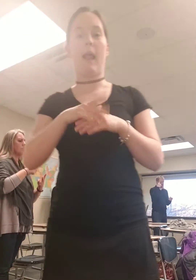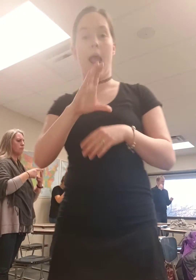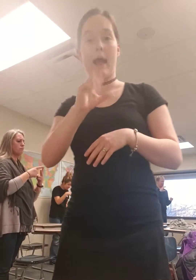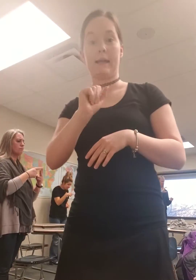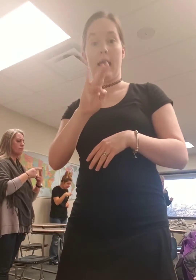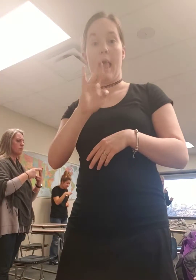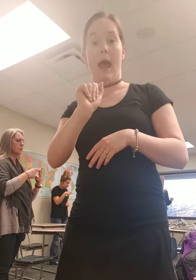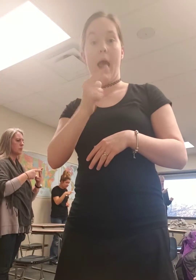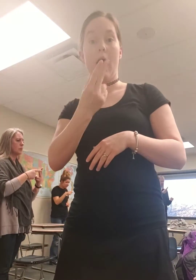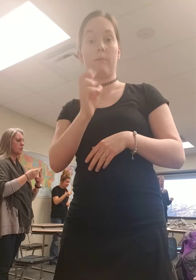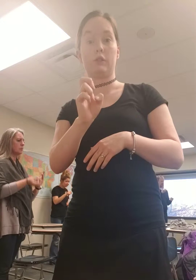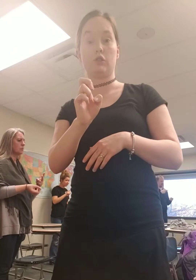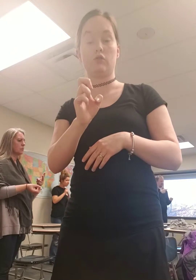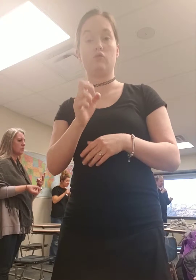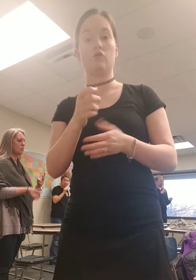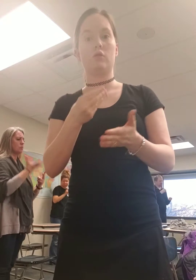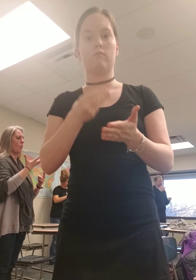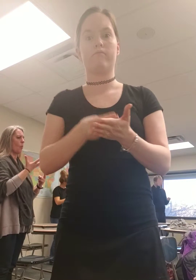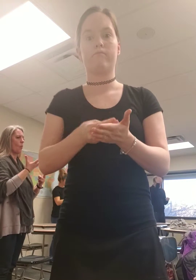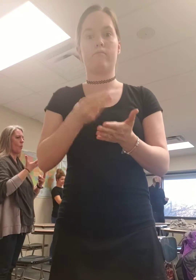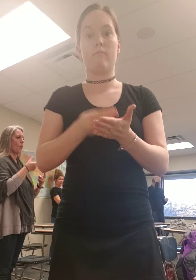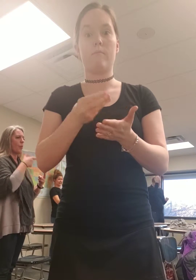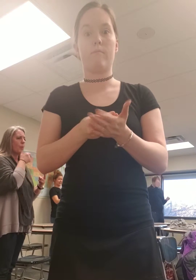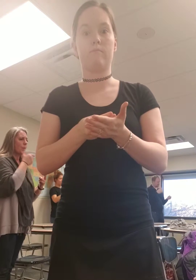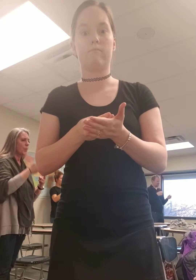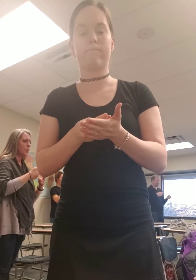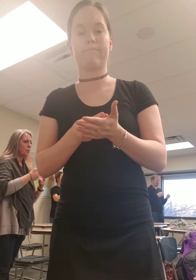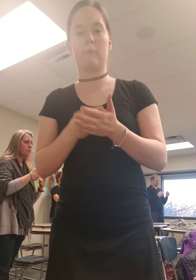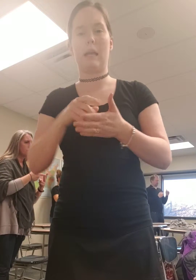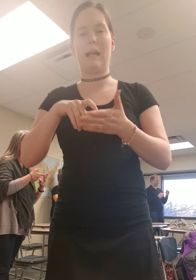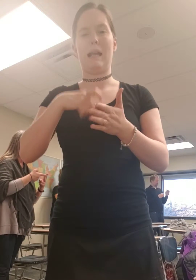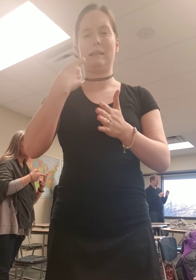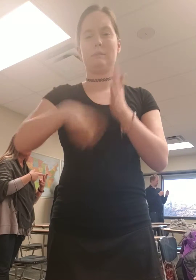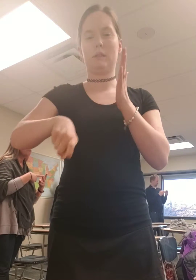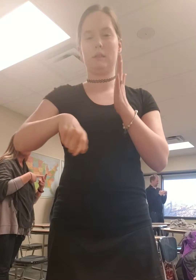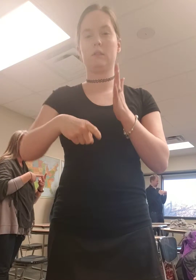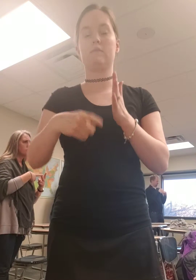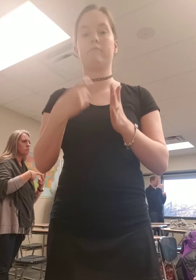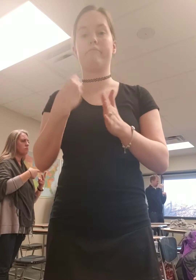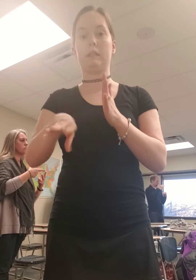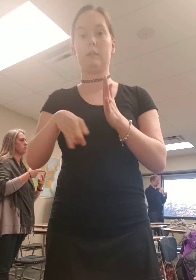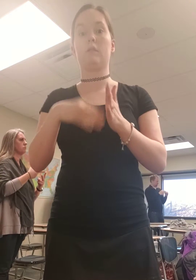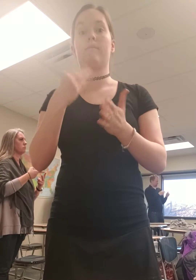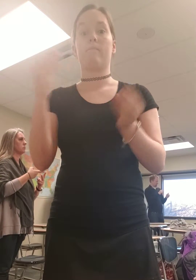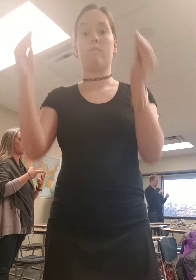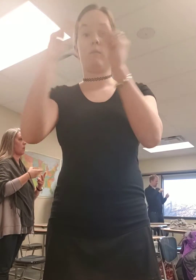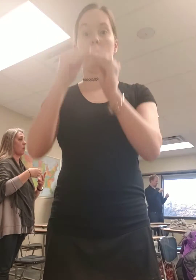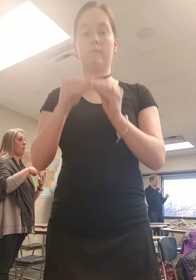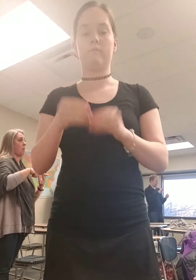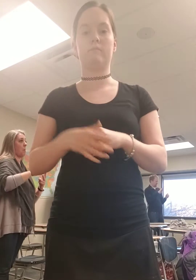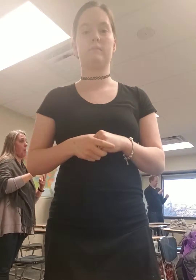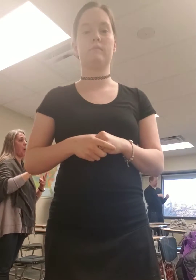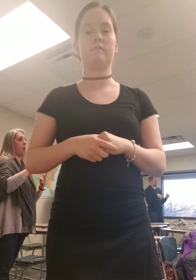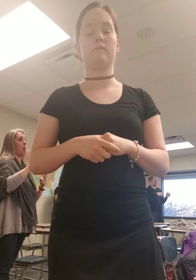why did you say that, Parker? Why did you say that you thought the cabbage was more per pound? Because it's sloped more towards